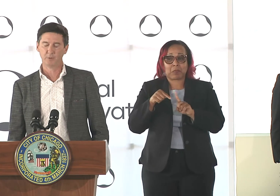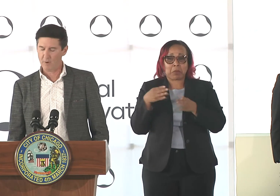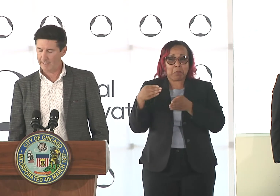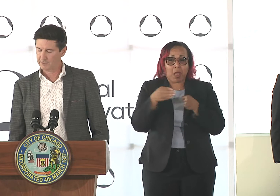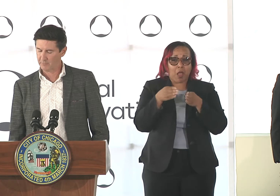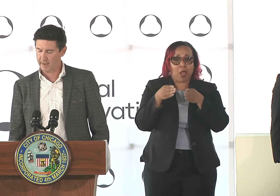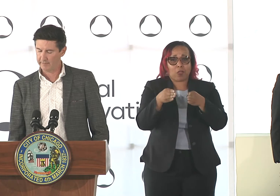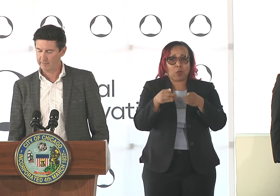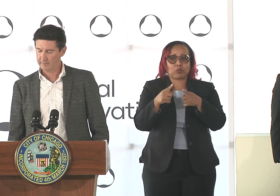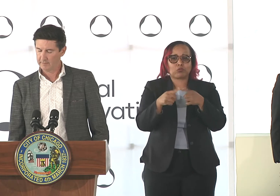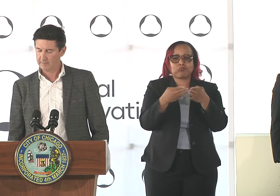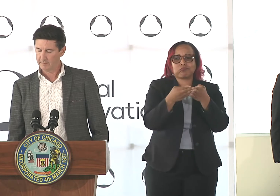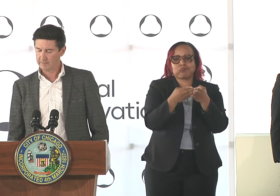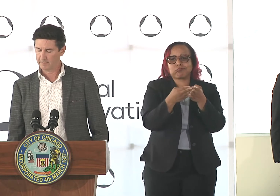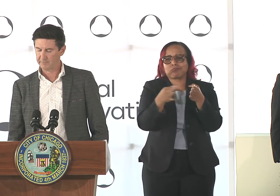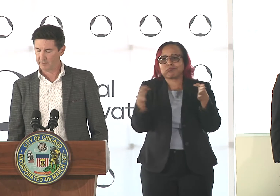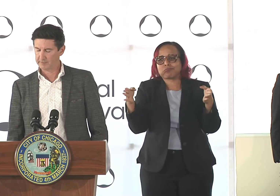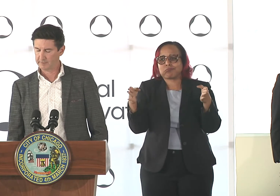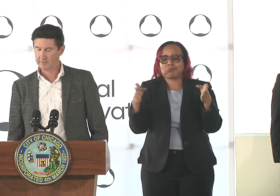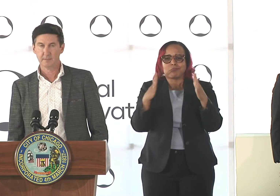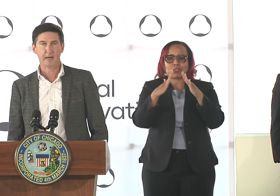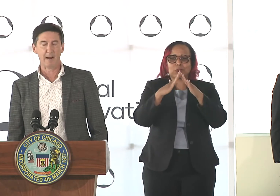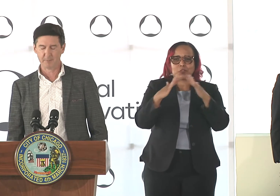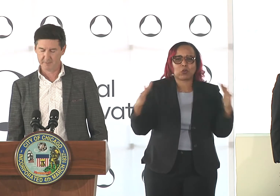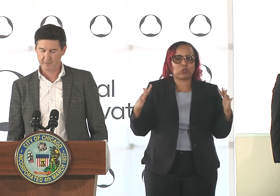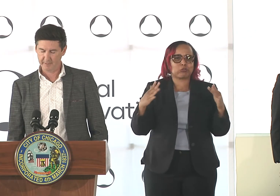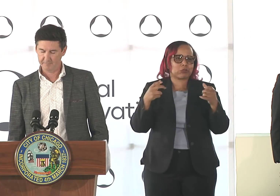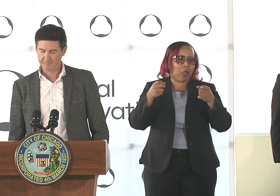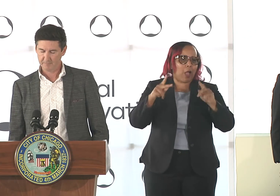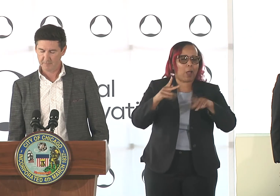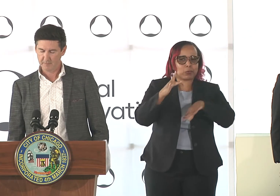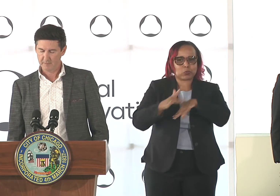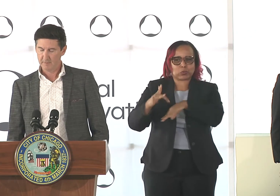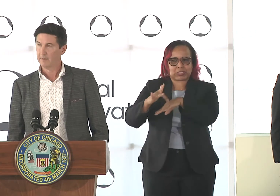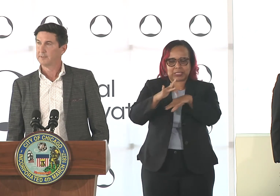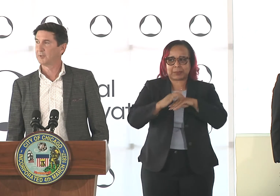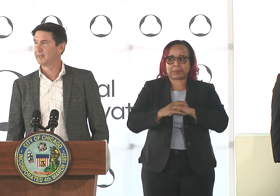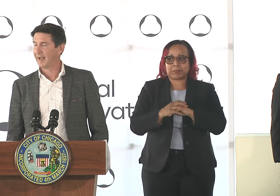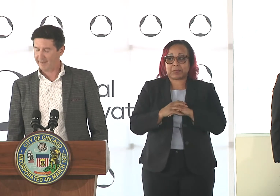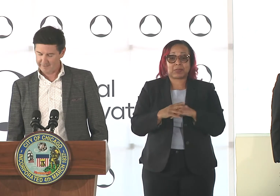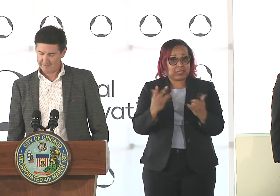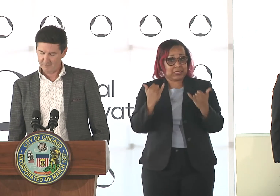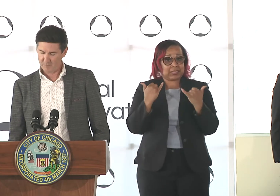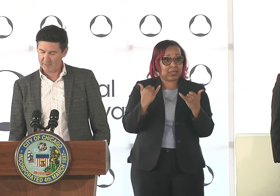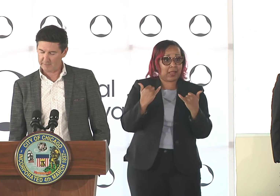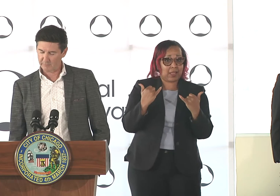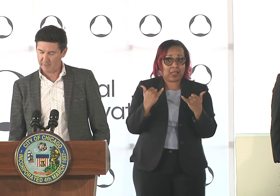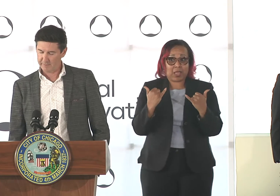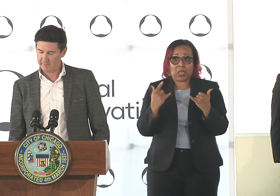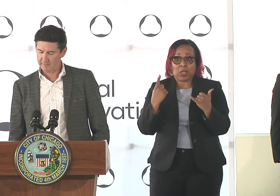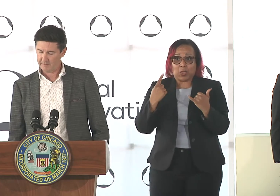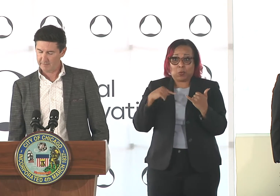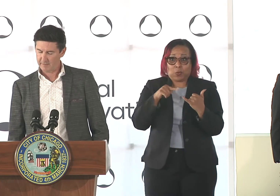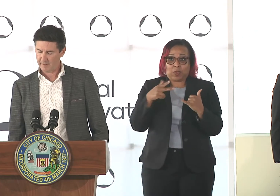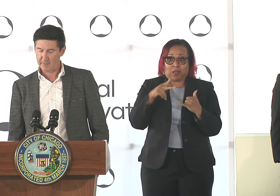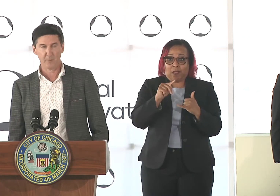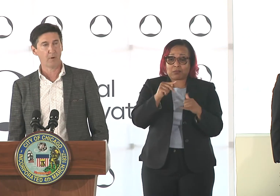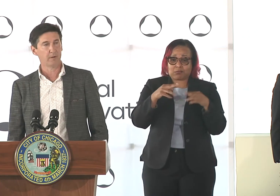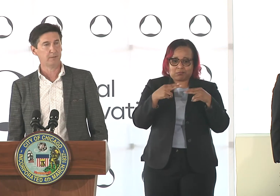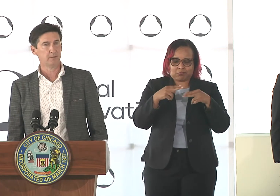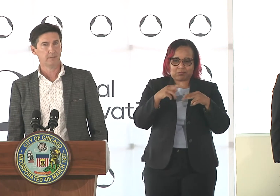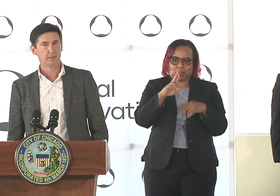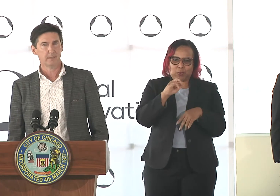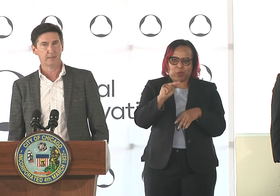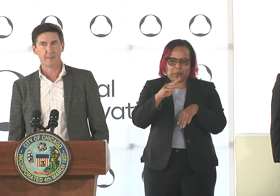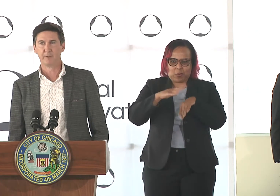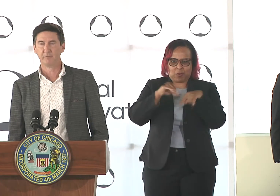pathway to widespread, diverse opportunity. So today, when we cut the ribbon on